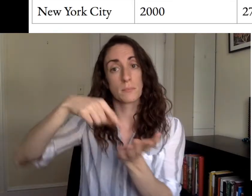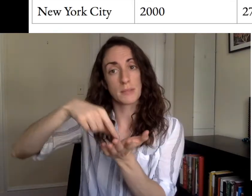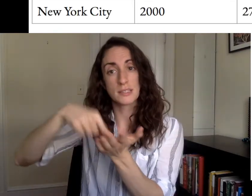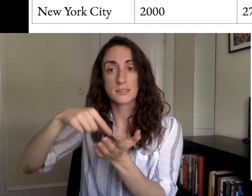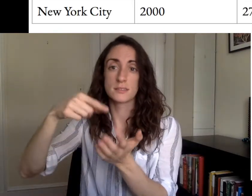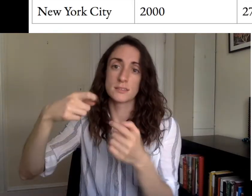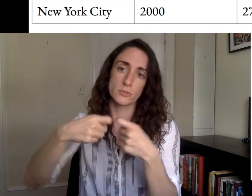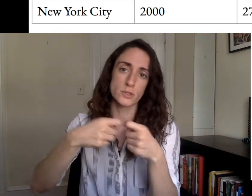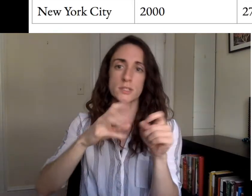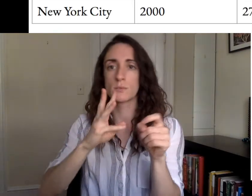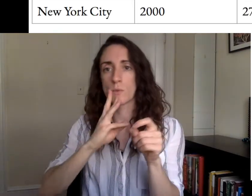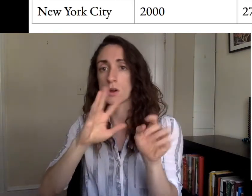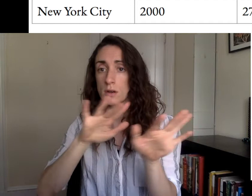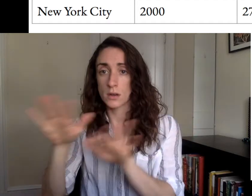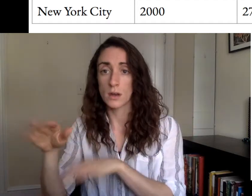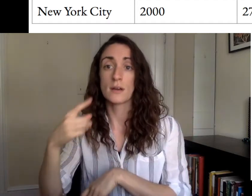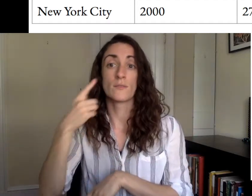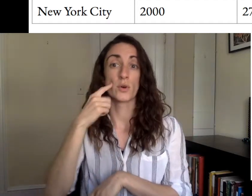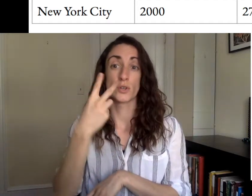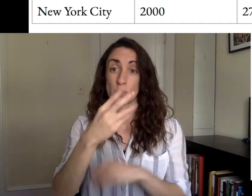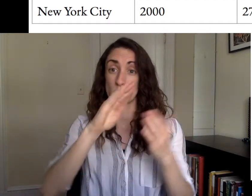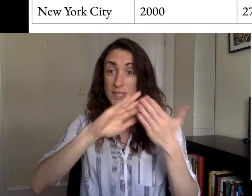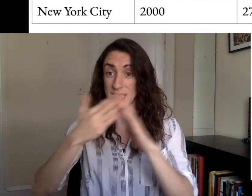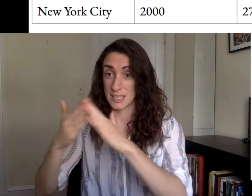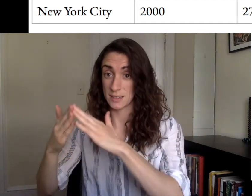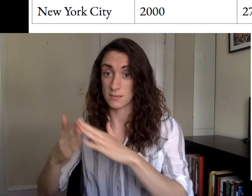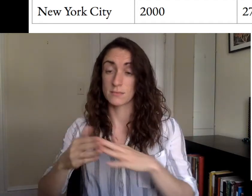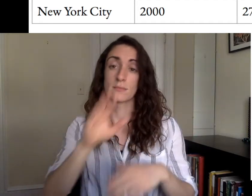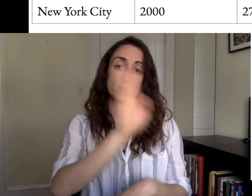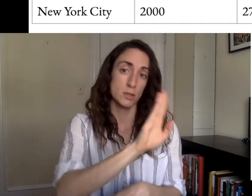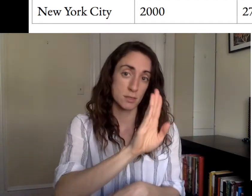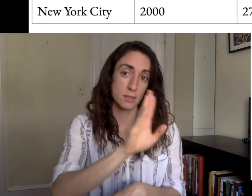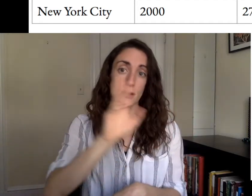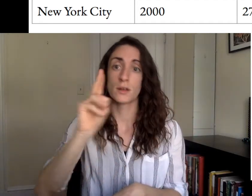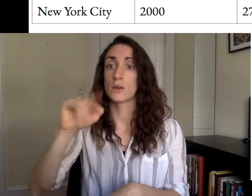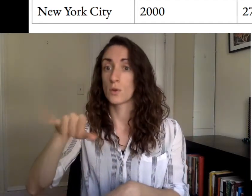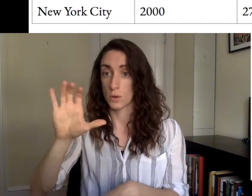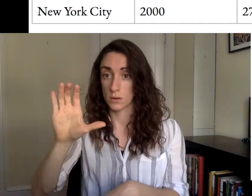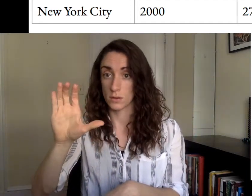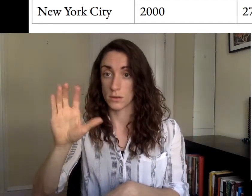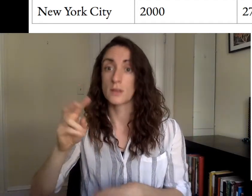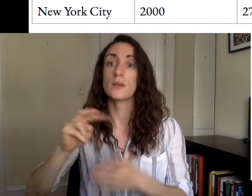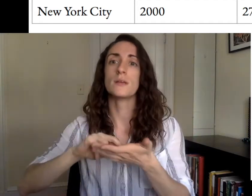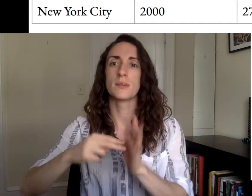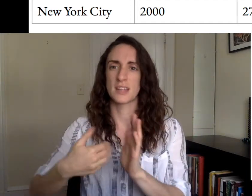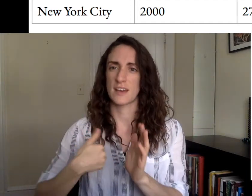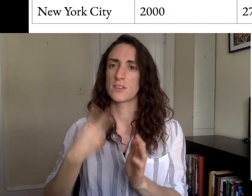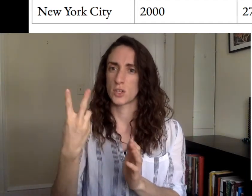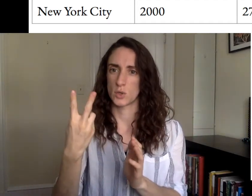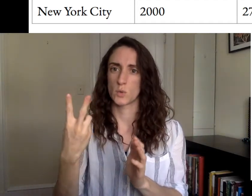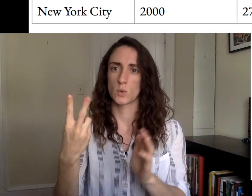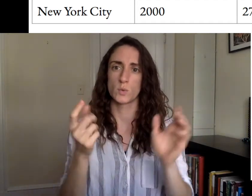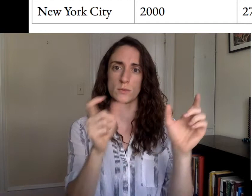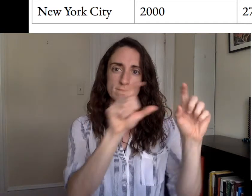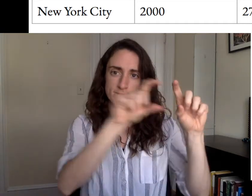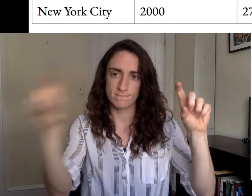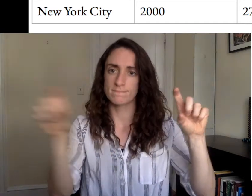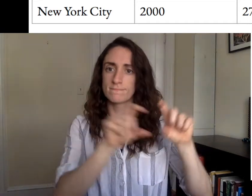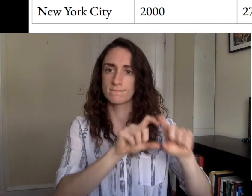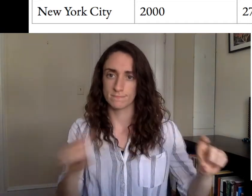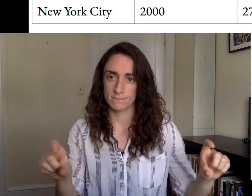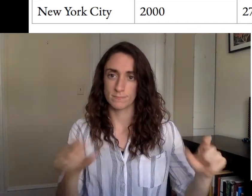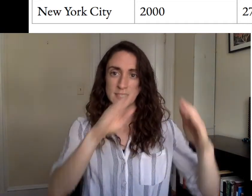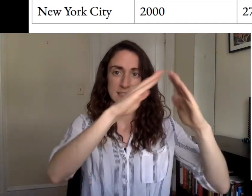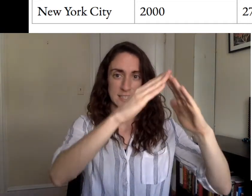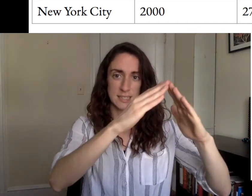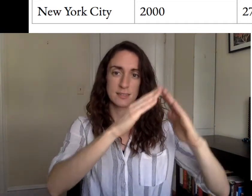comparing costs of rent, food, and utilities in two cities, Boston and New York, for example, we can have this table to